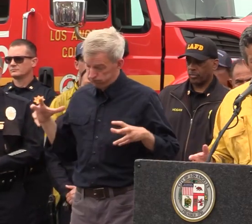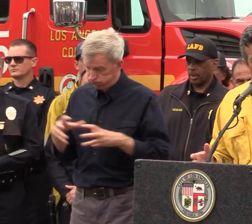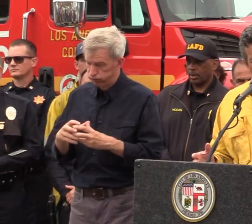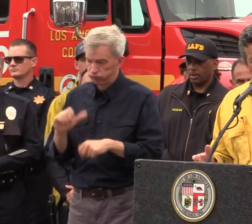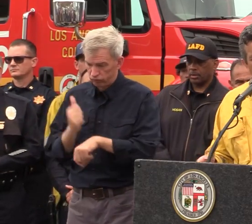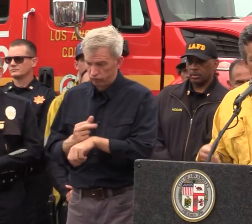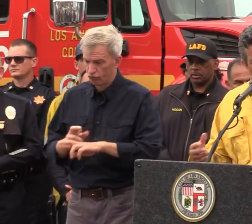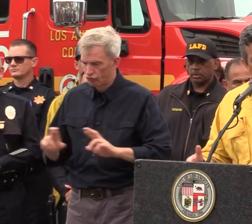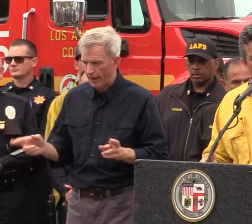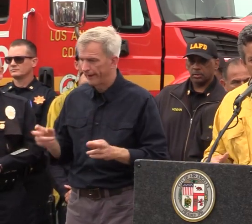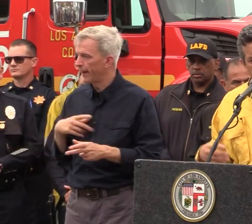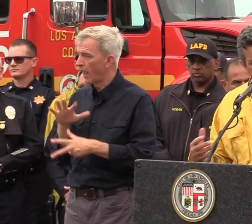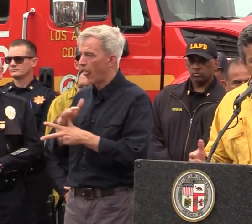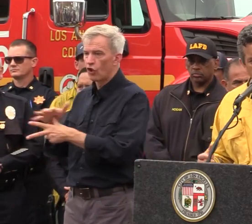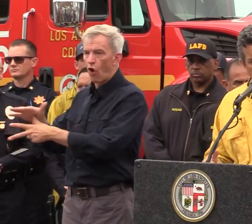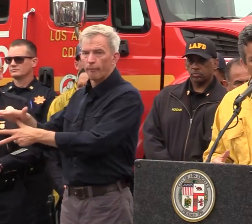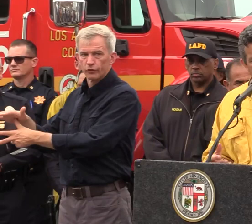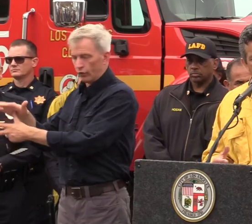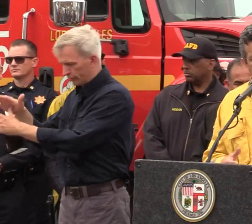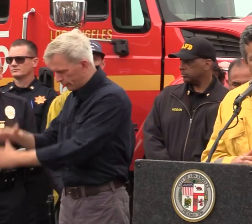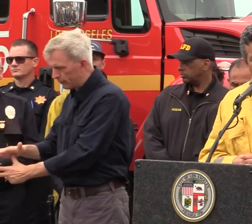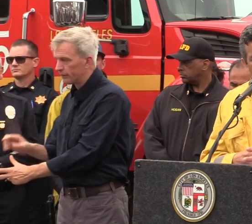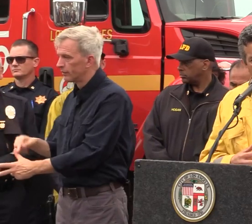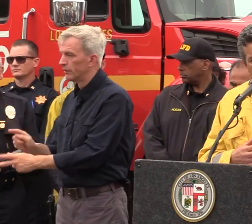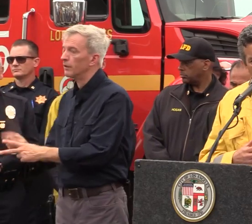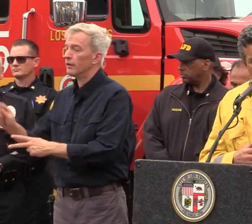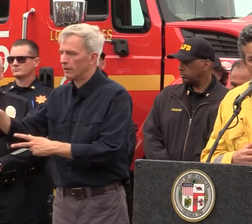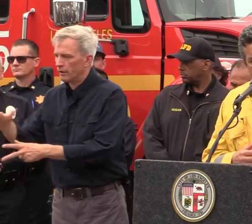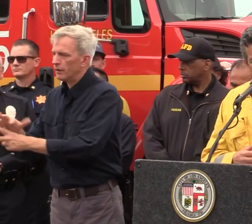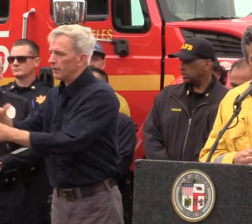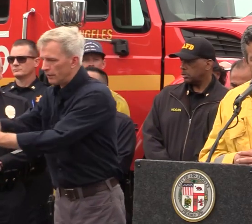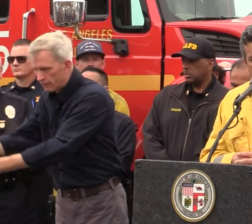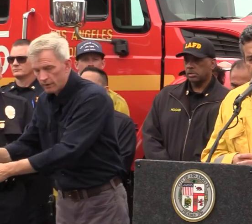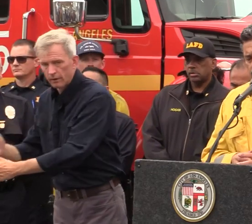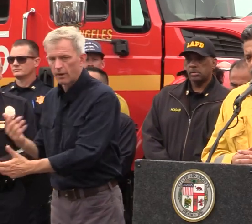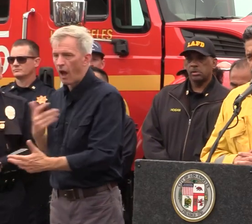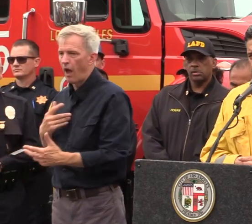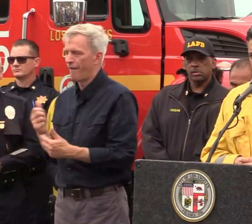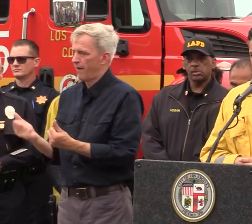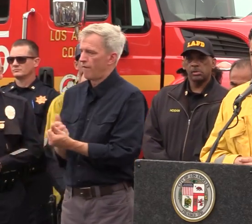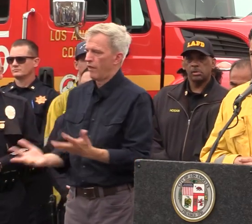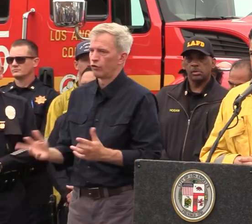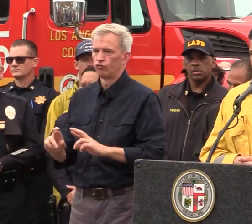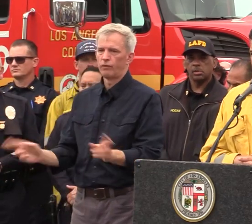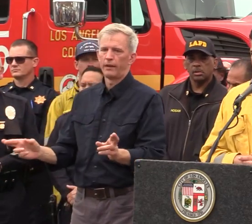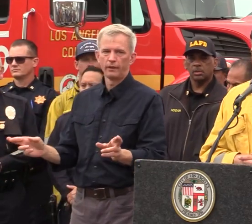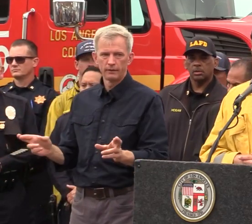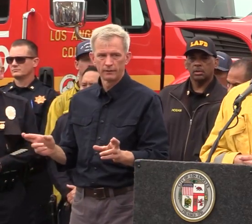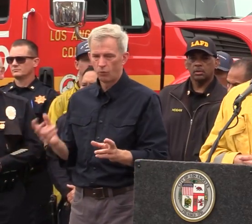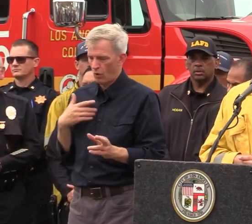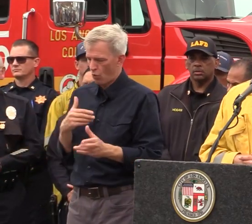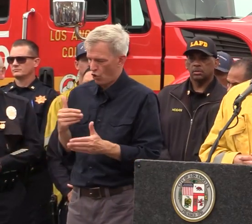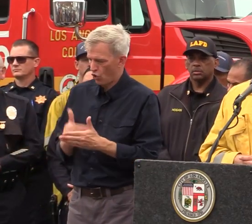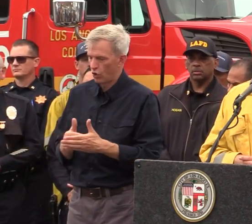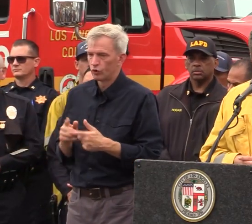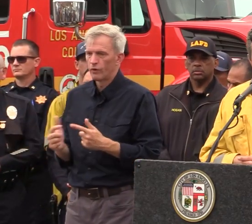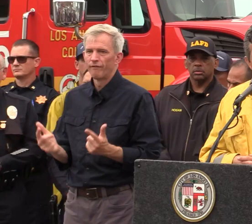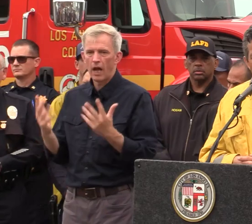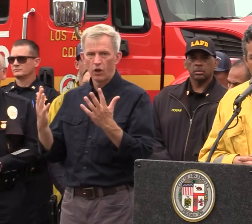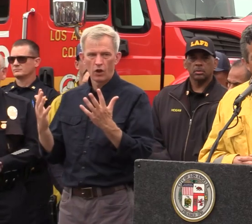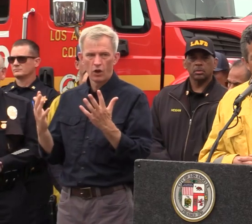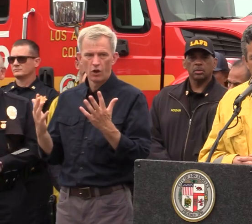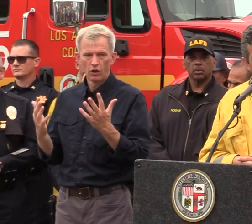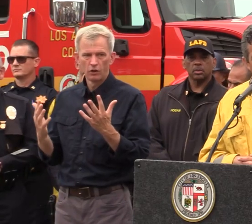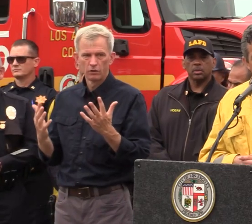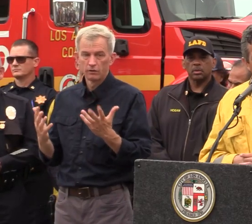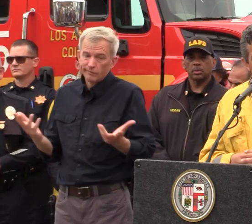those staging locations and bases will be set up. We want it in close proximity to the fire. So I can't say they're